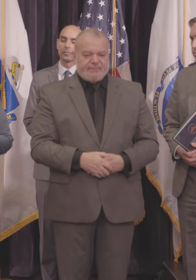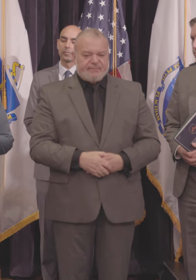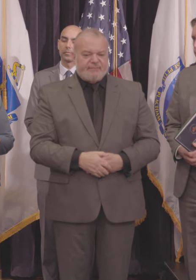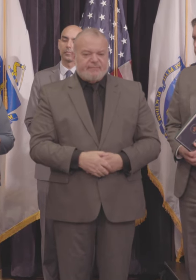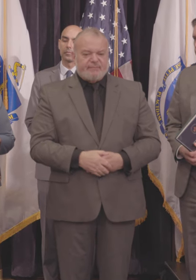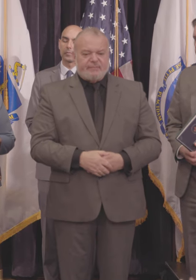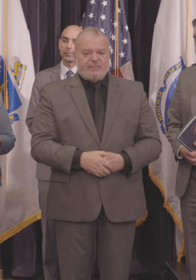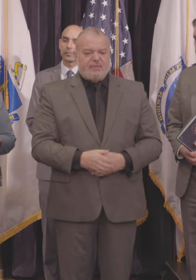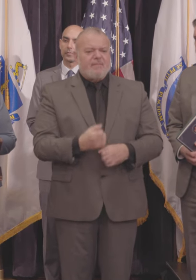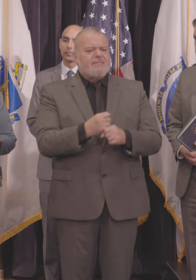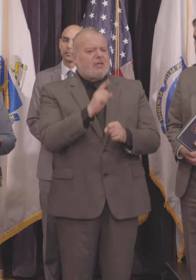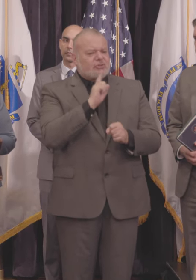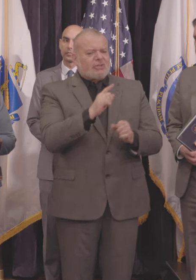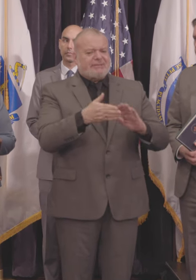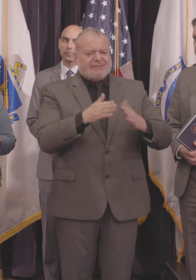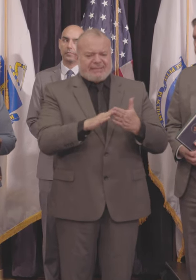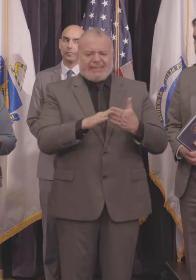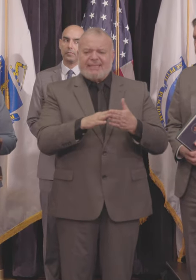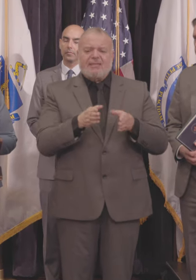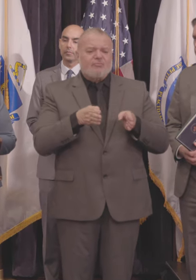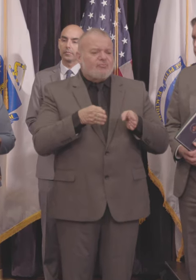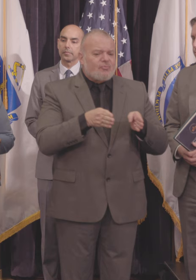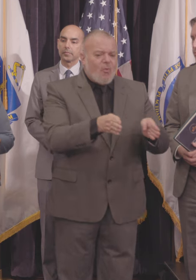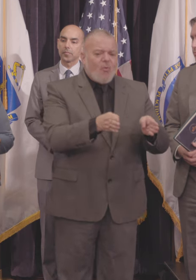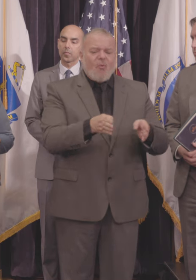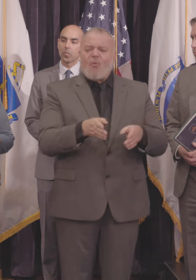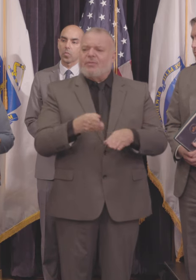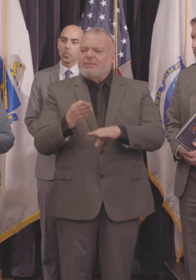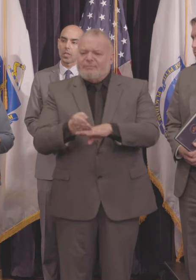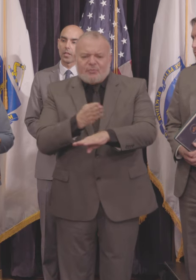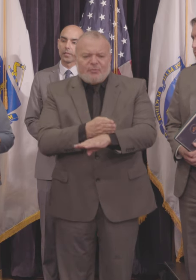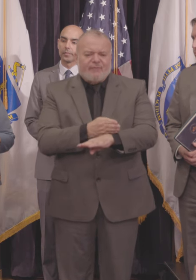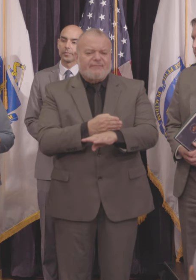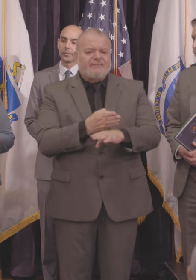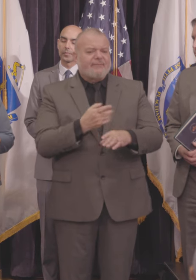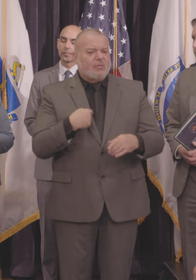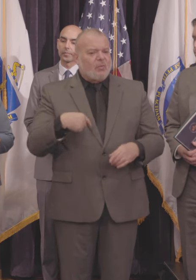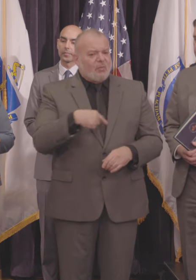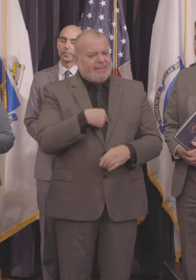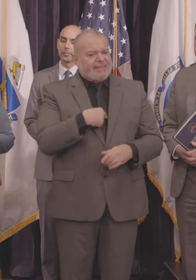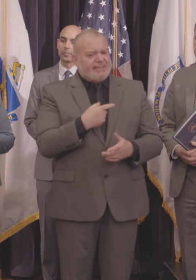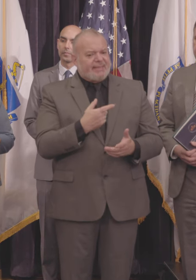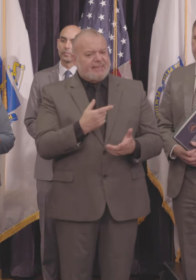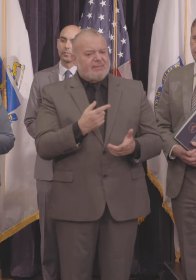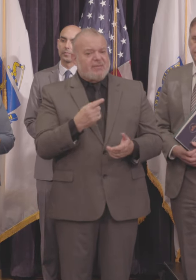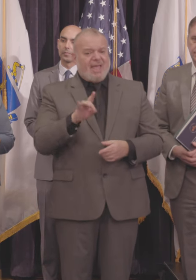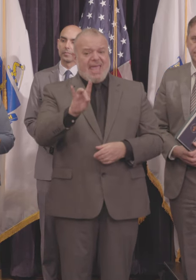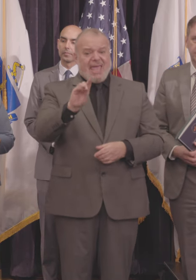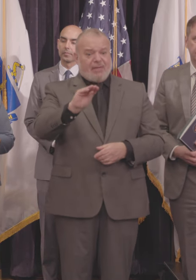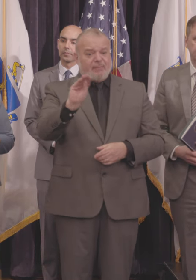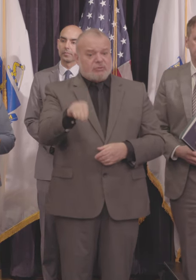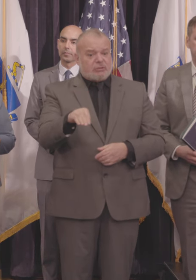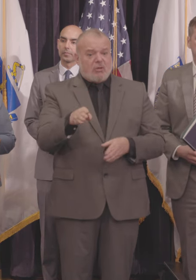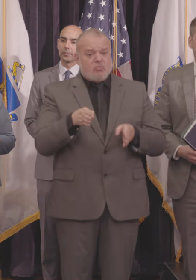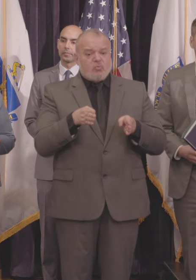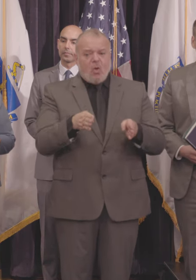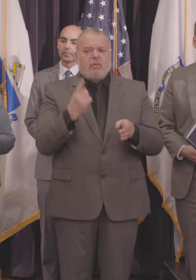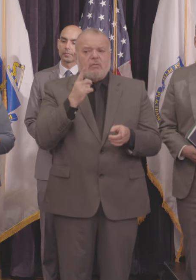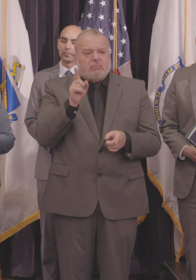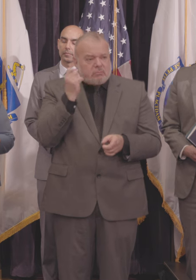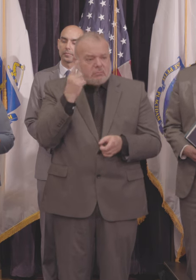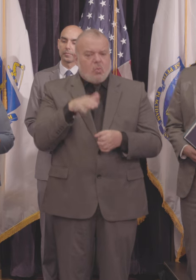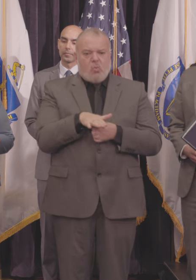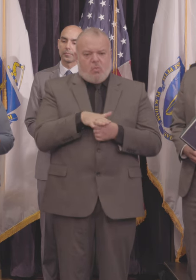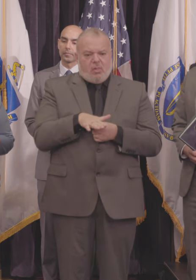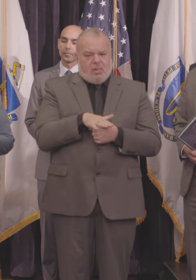repair crumbling roads and bridges. We know that 80% of roads in the Commonwealth are local roads, the ones you drive on every day. That's where these dollars are so precious